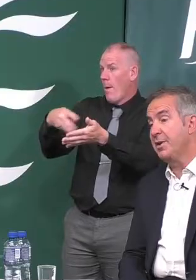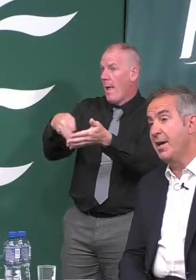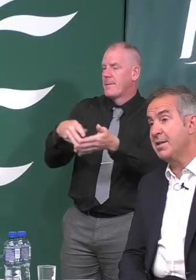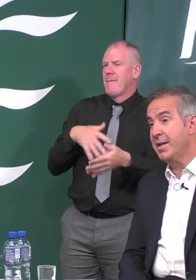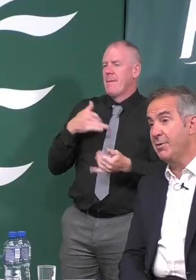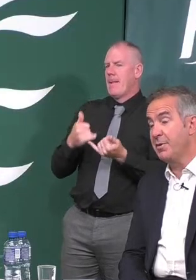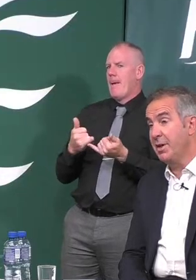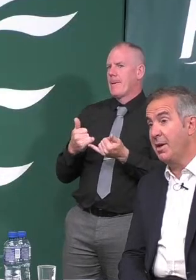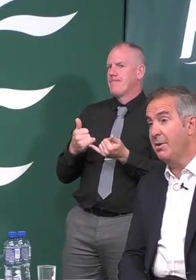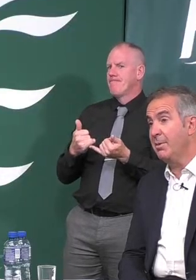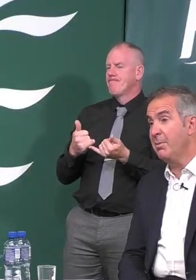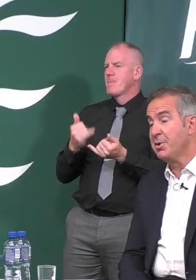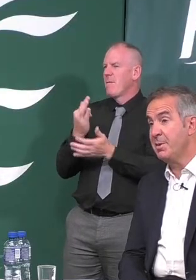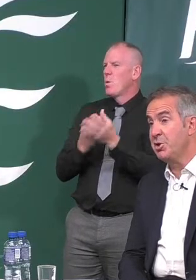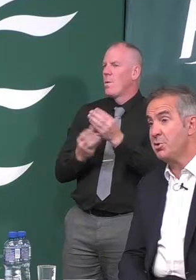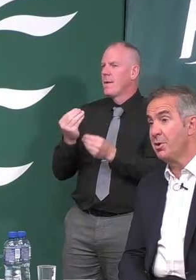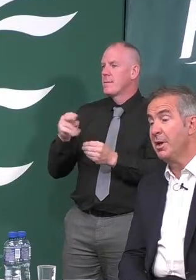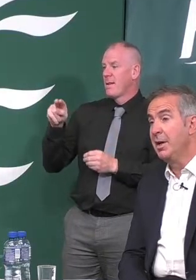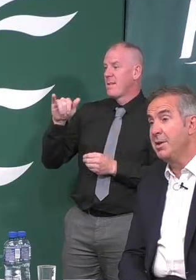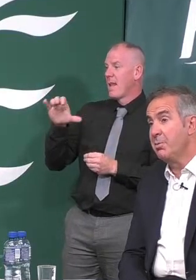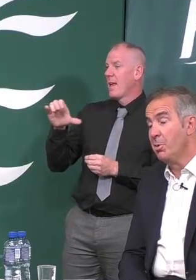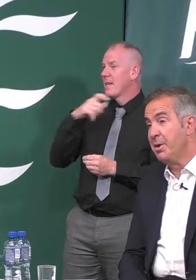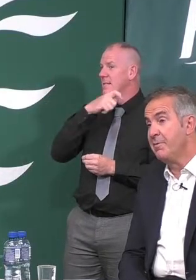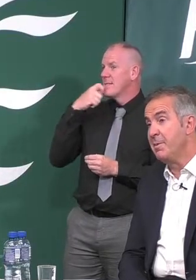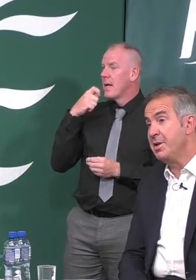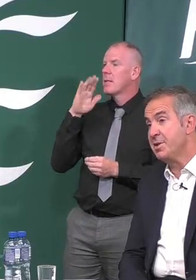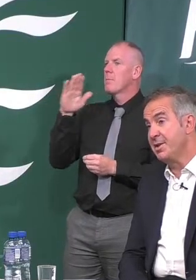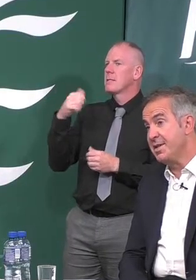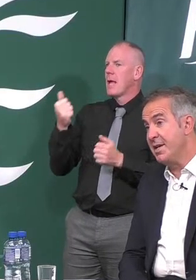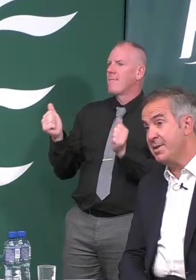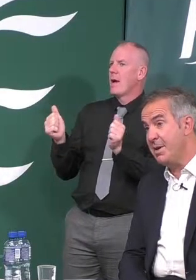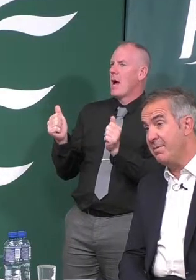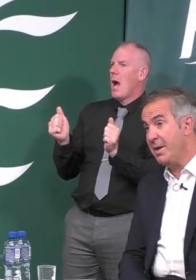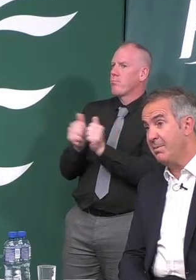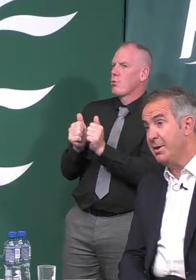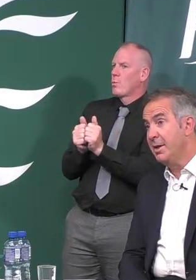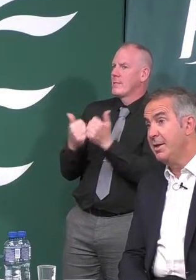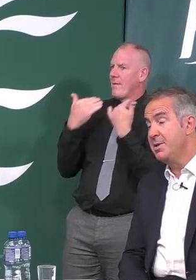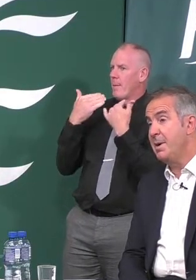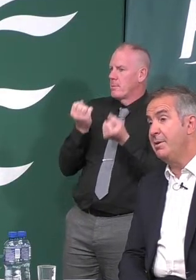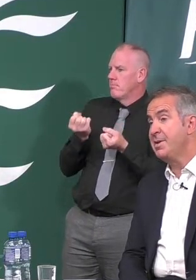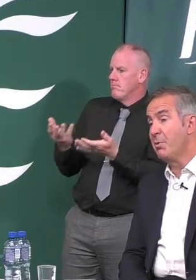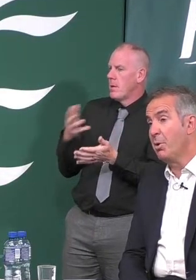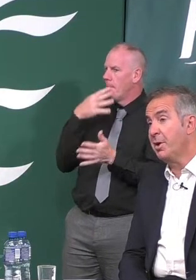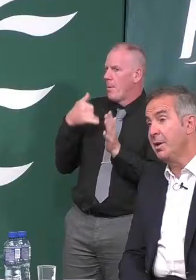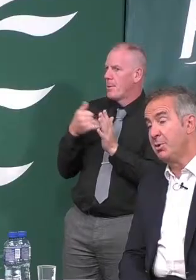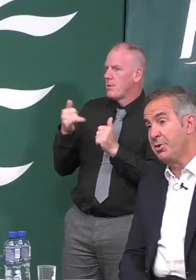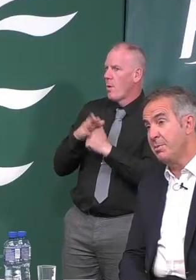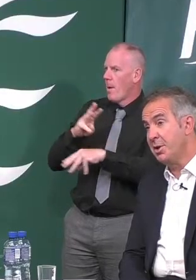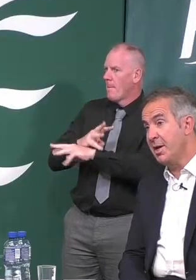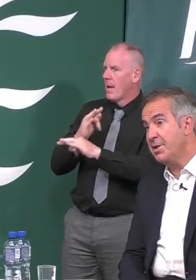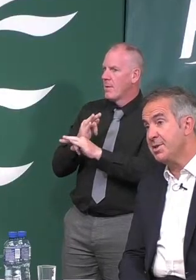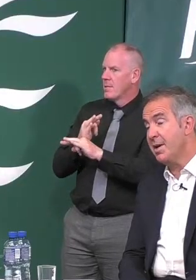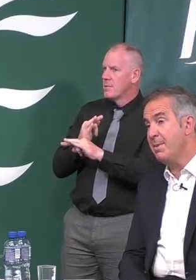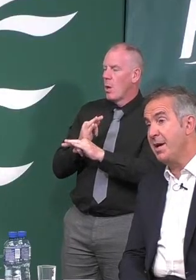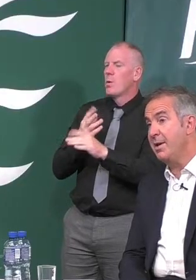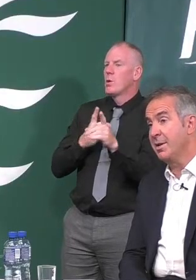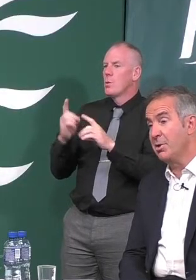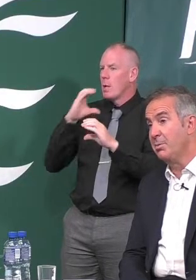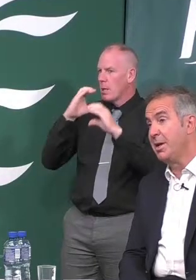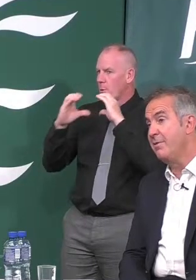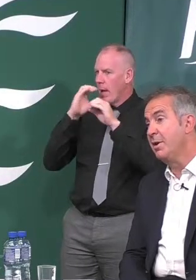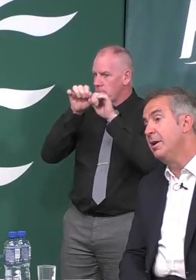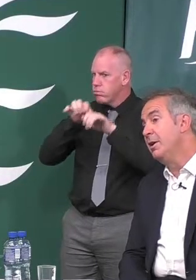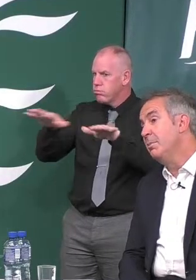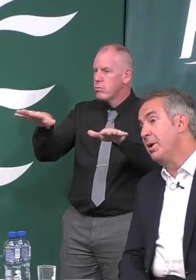key things. NIAC set out very clearly that we must make sure the appropriate information and consent is made available to parents, and we're working on both a communications campaign